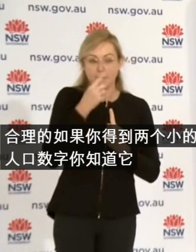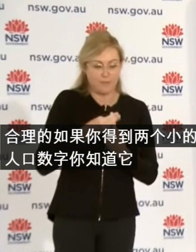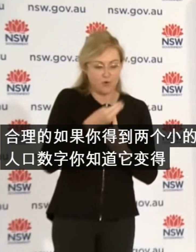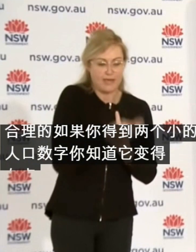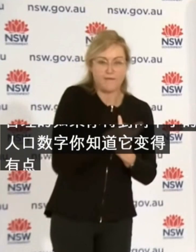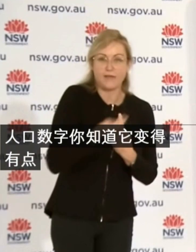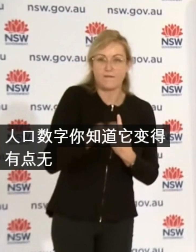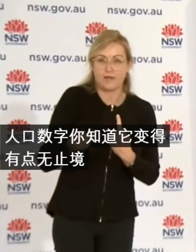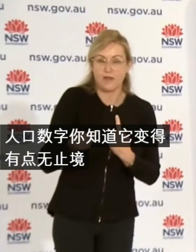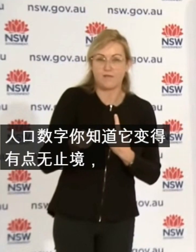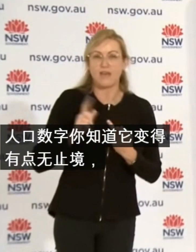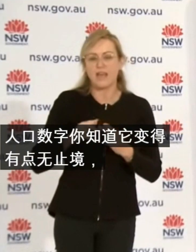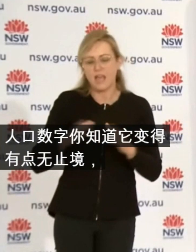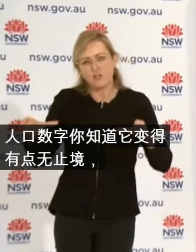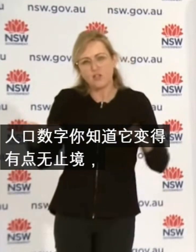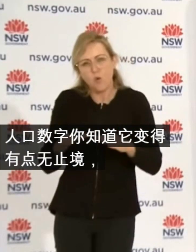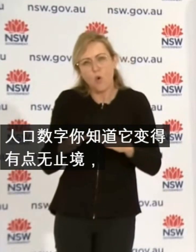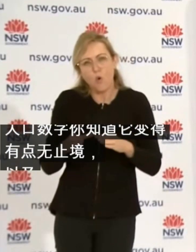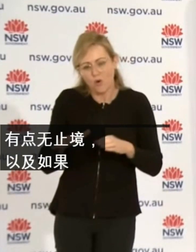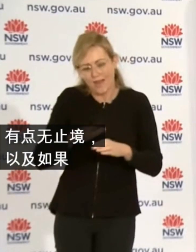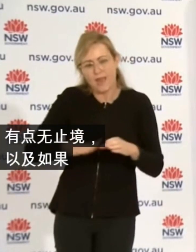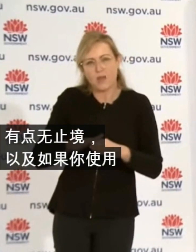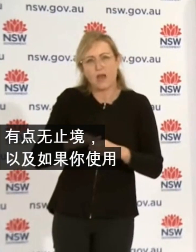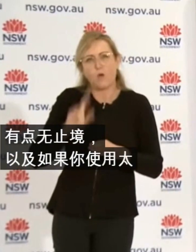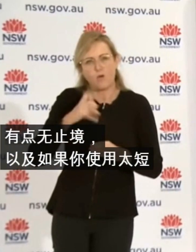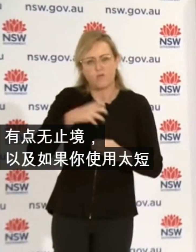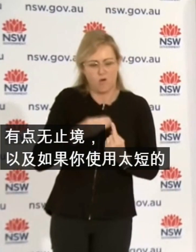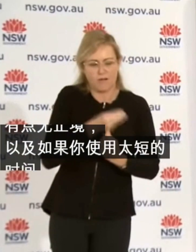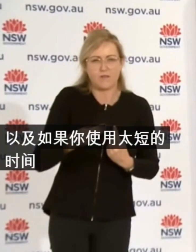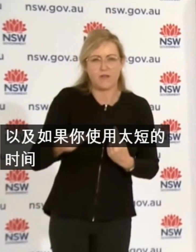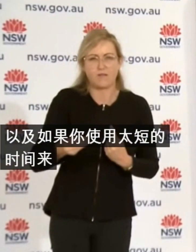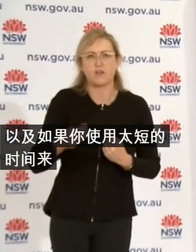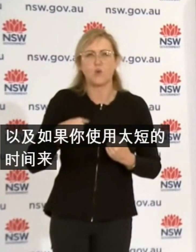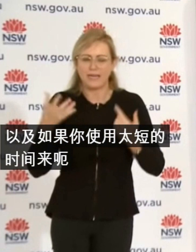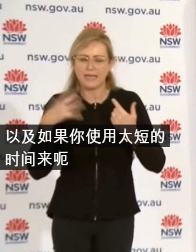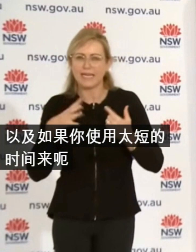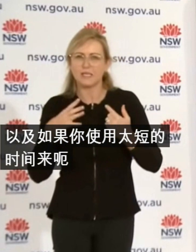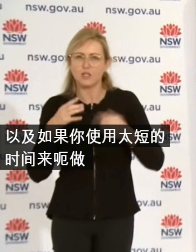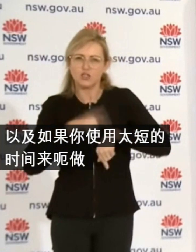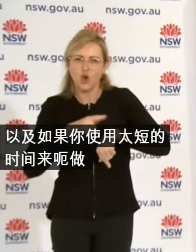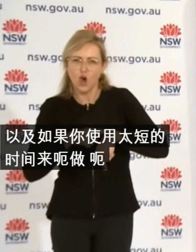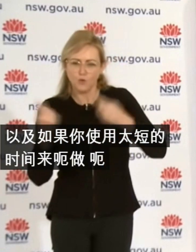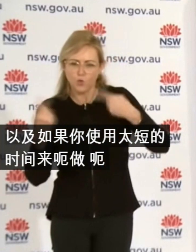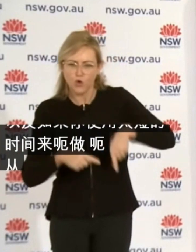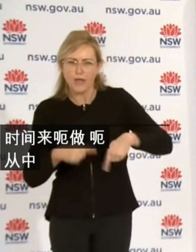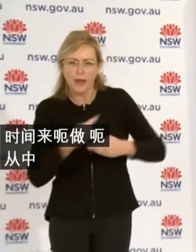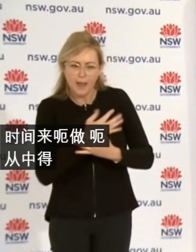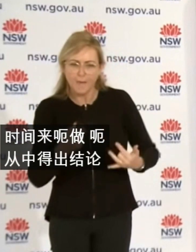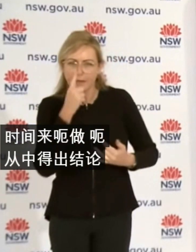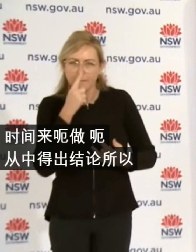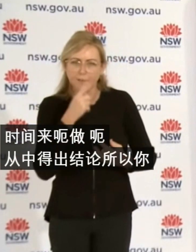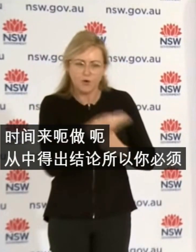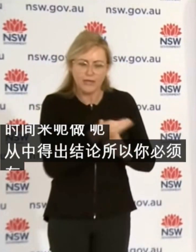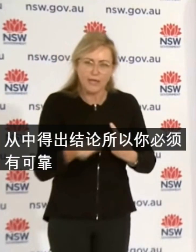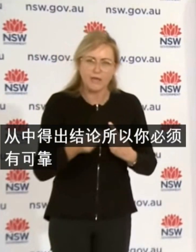it becomes a bit meaningless, and as well as if you use too short a period to make draw conclusions from